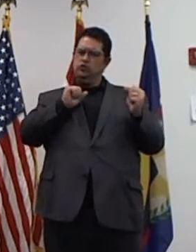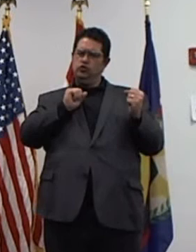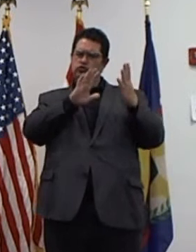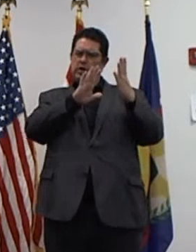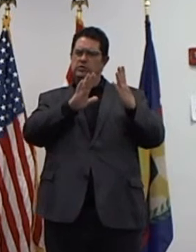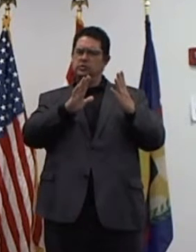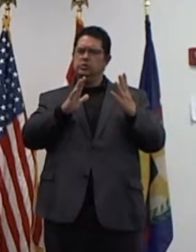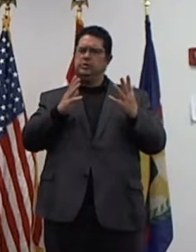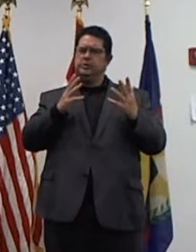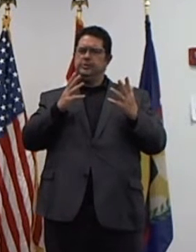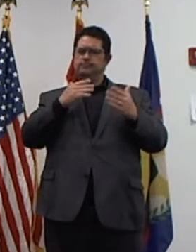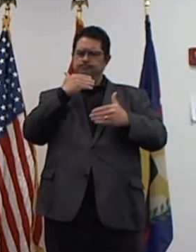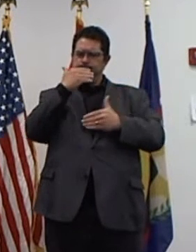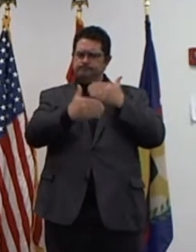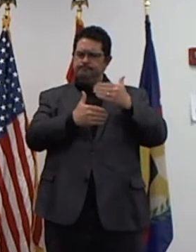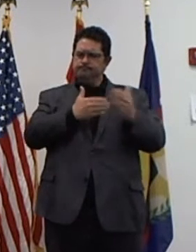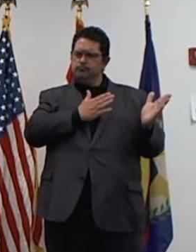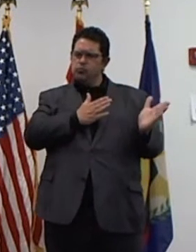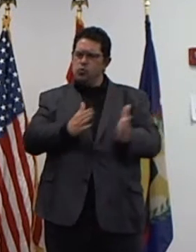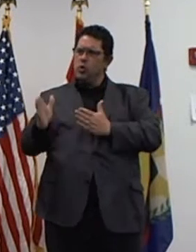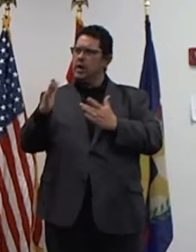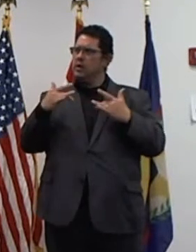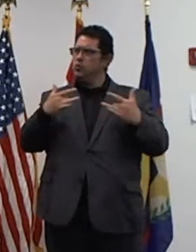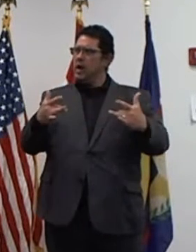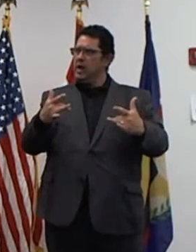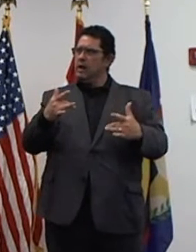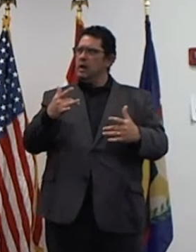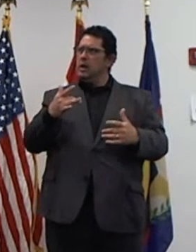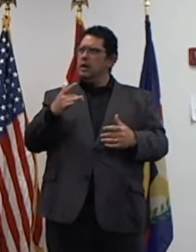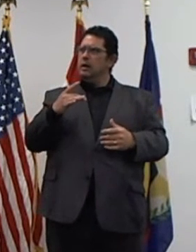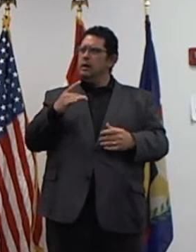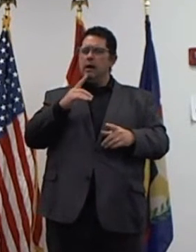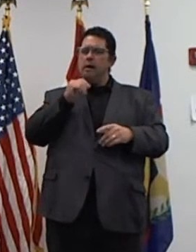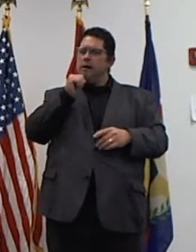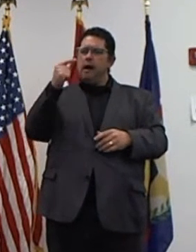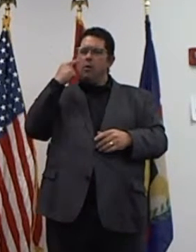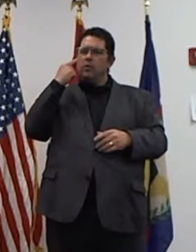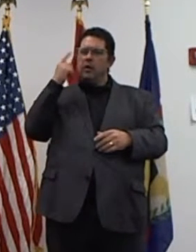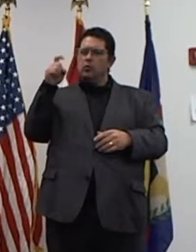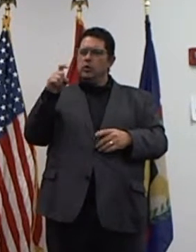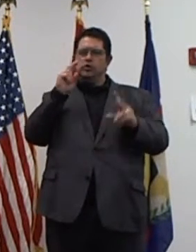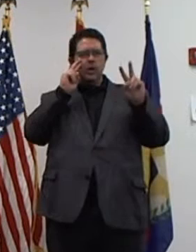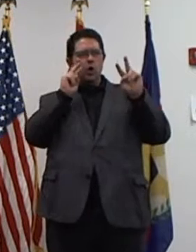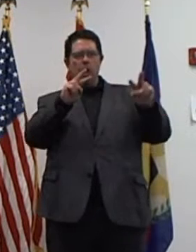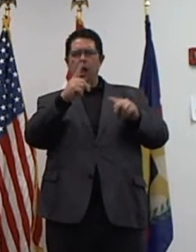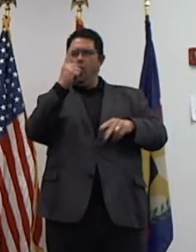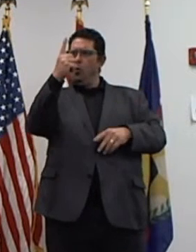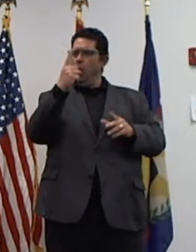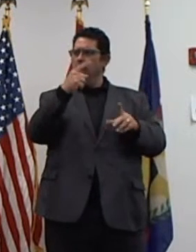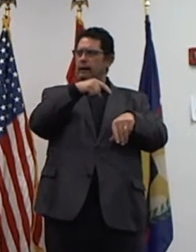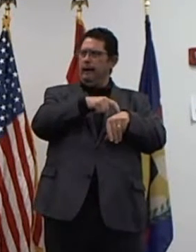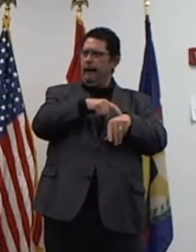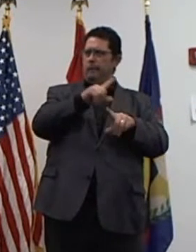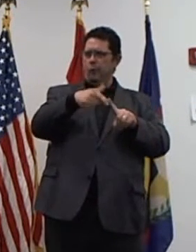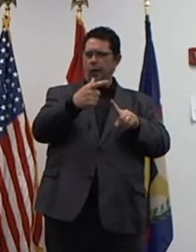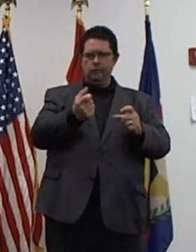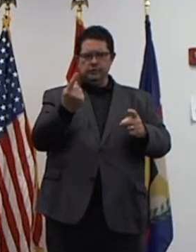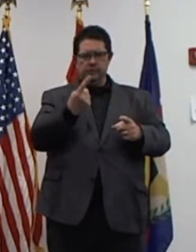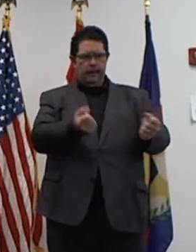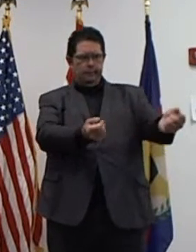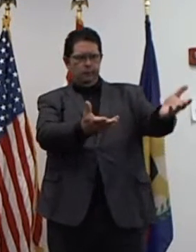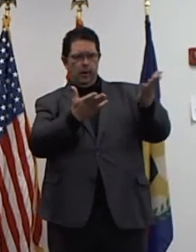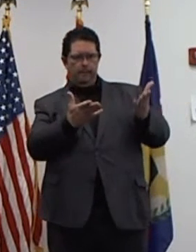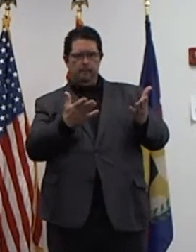think we should be looking at these one at a time when someone brings it to our attention. I think we need a thorough and